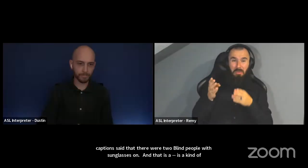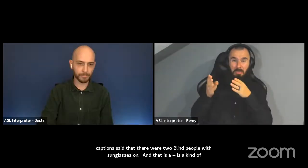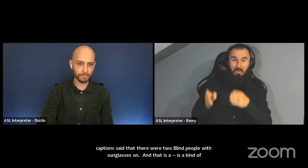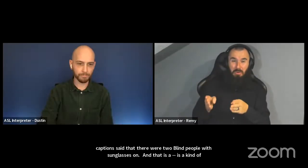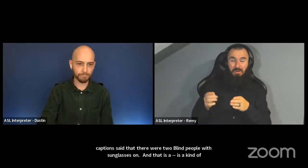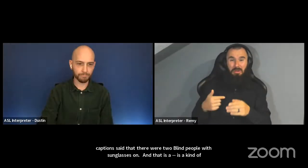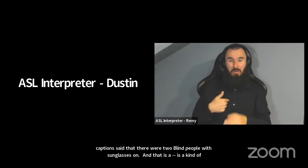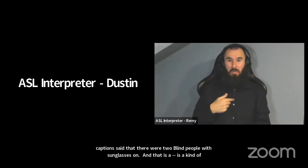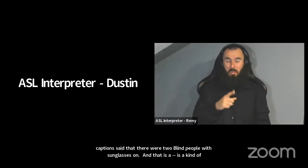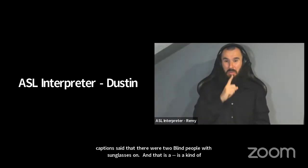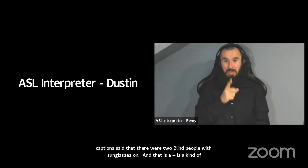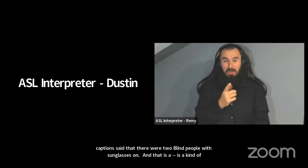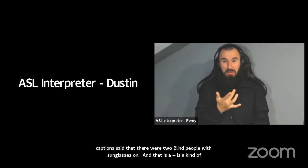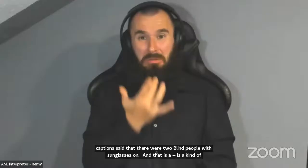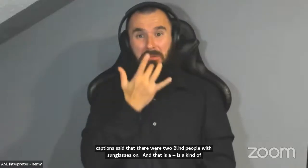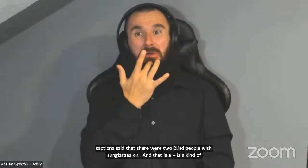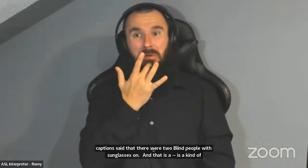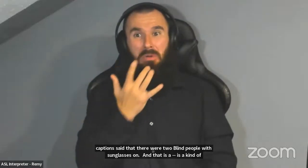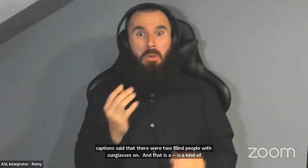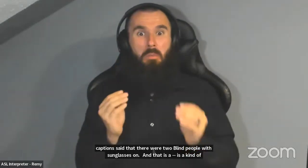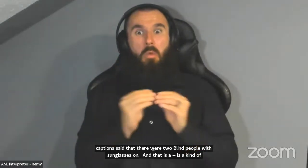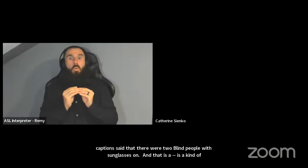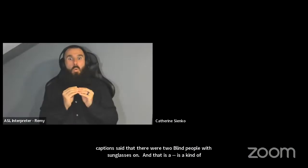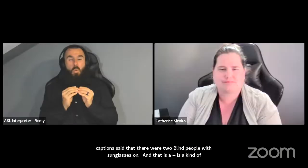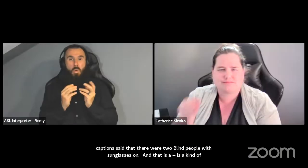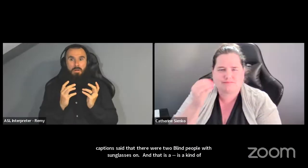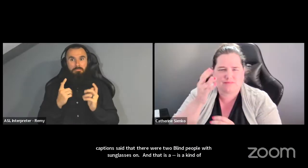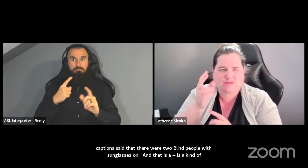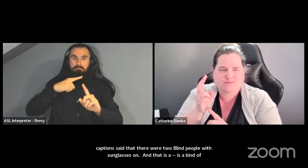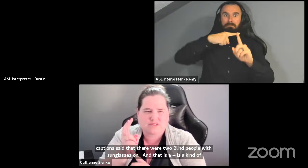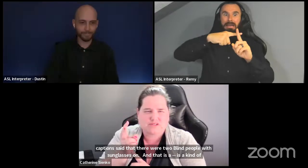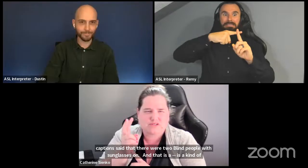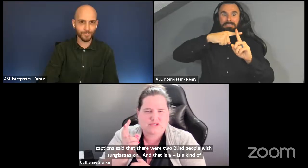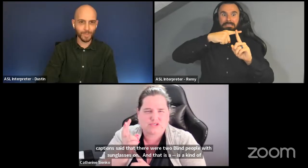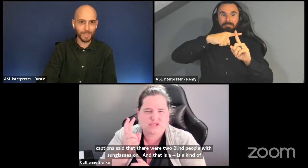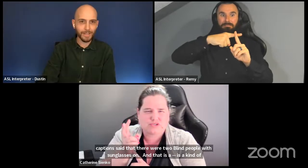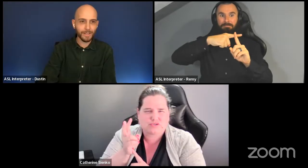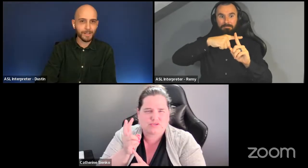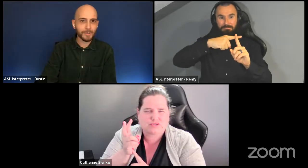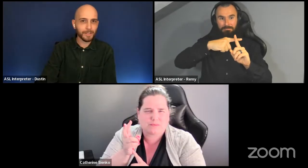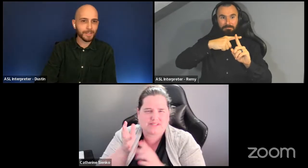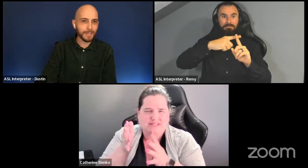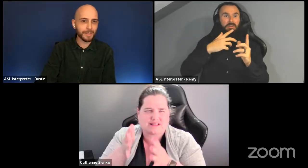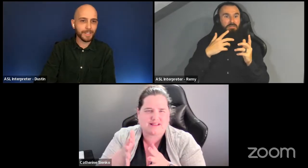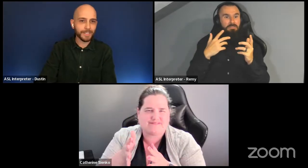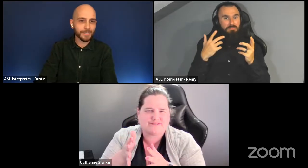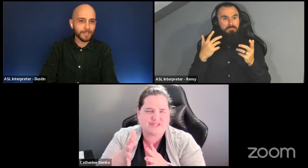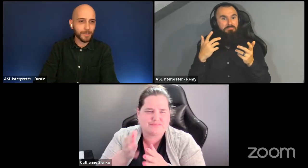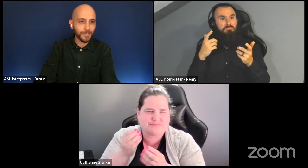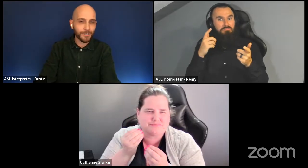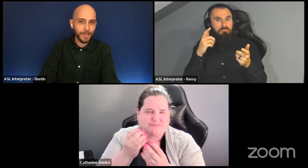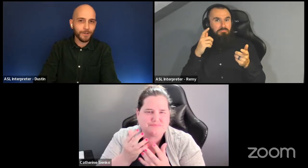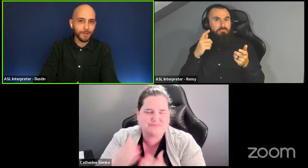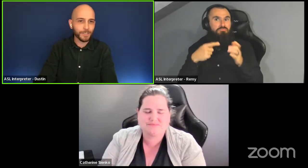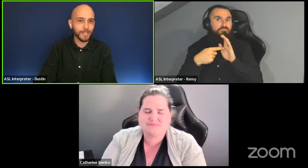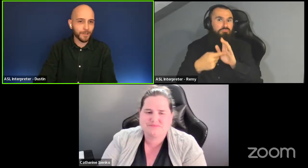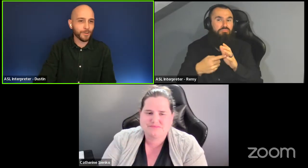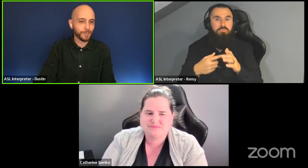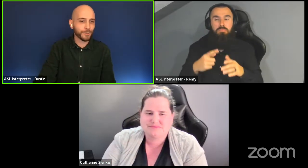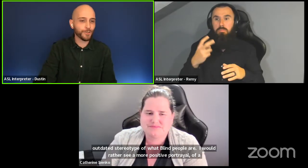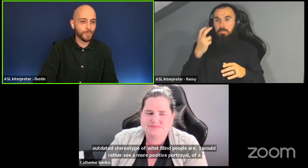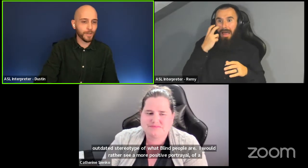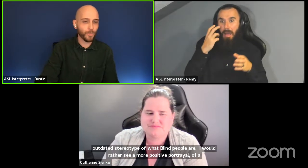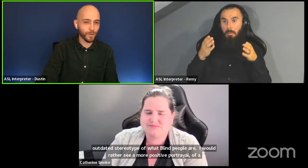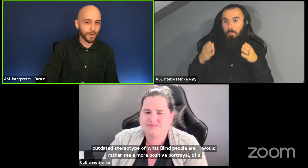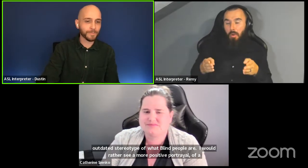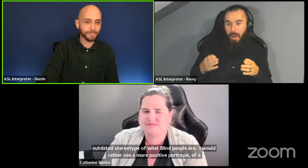portrayal of like a blind person using a white cane, or, you know, holding This is Commissioner Cienko, just letting you know this